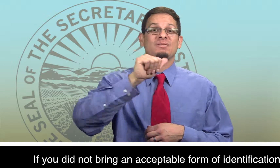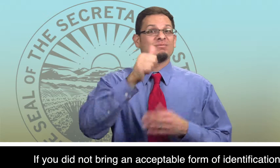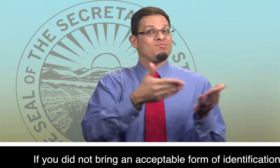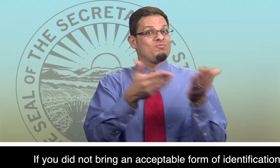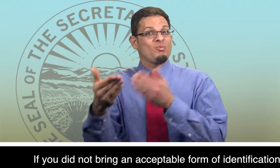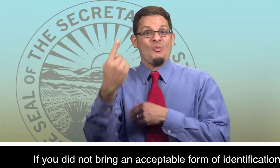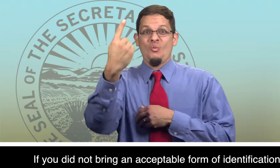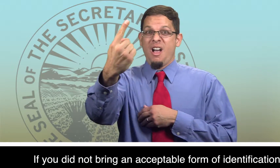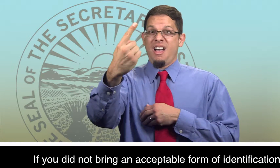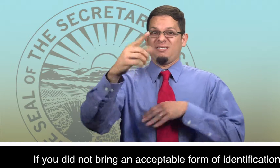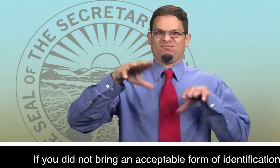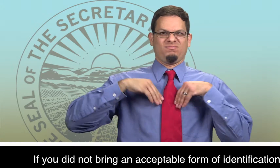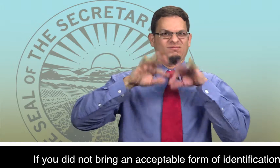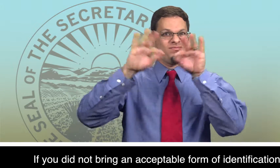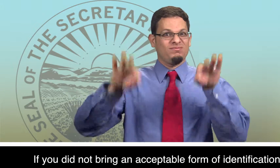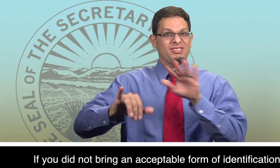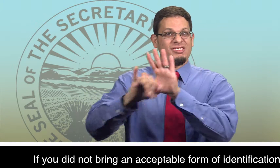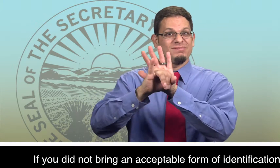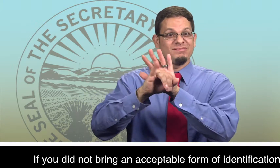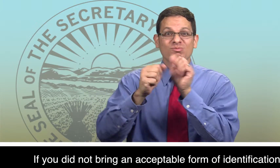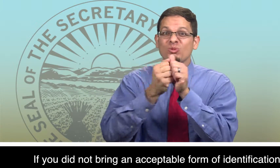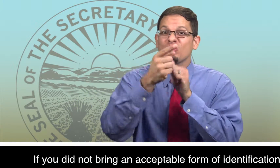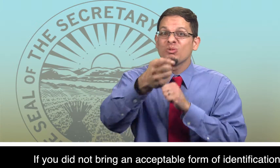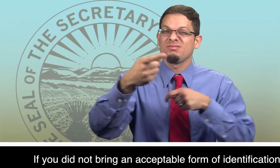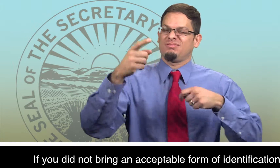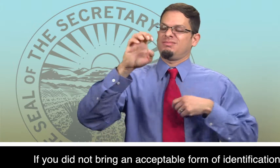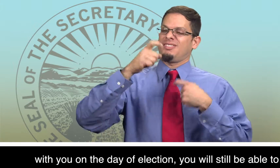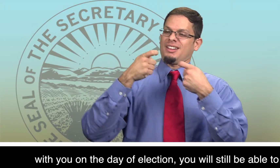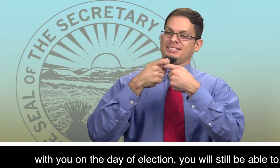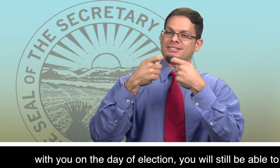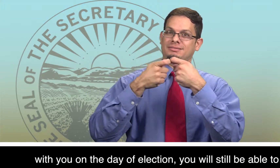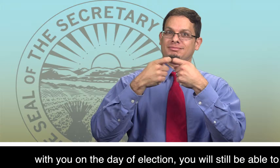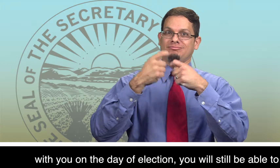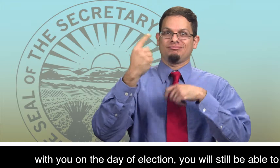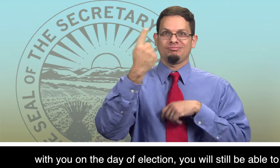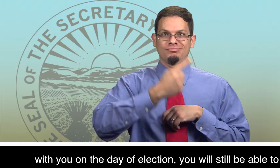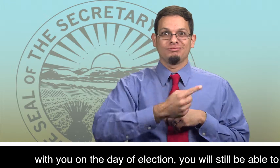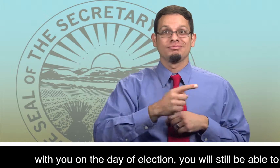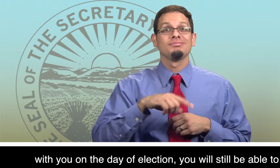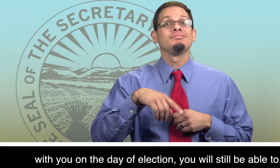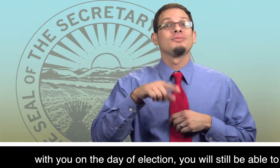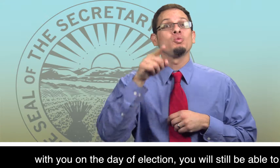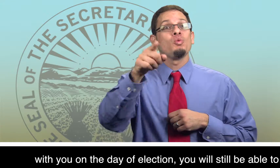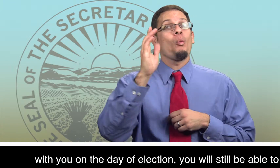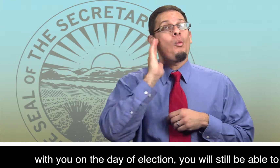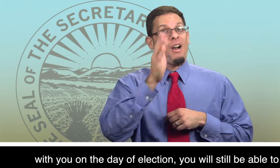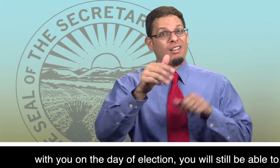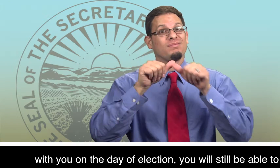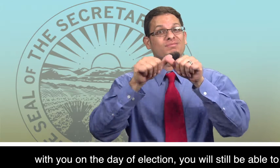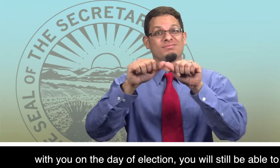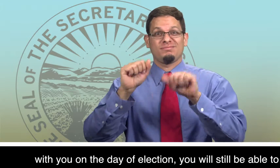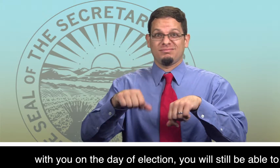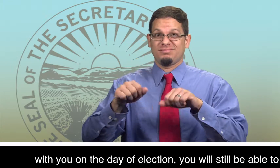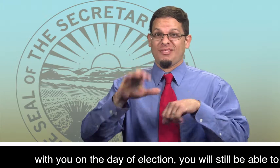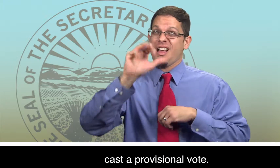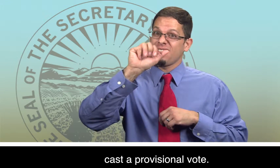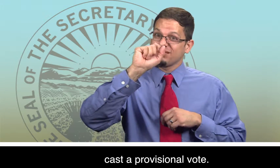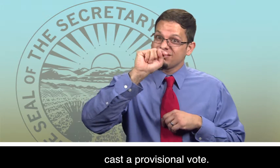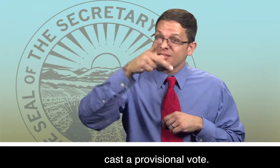If you did not bring an acceptable form of identification with you on the day of election, you will still be able to